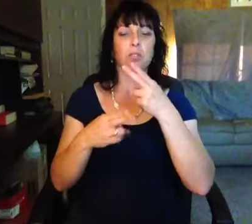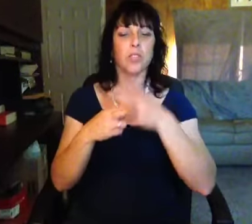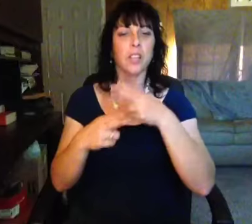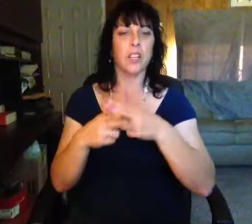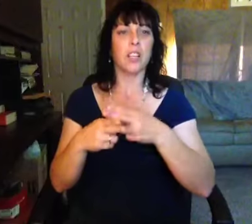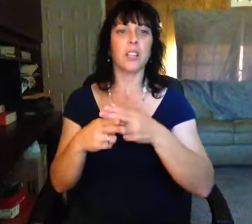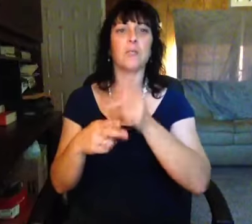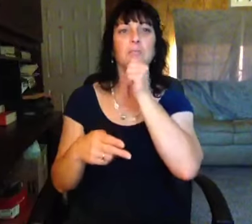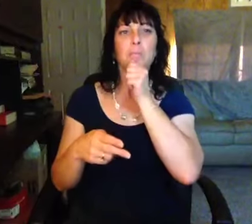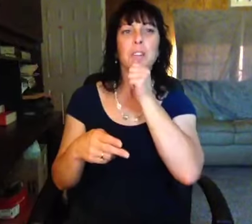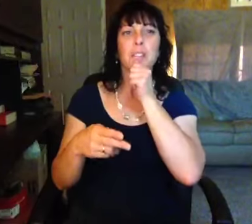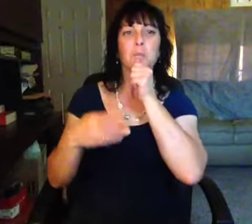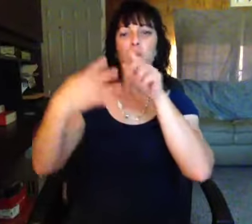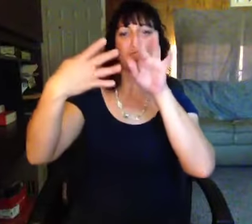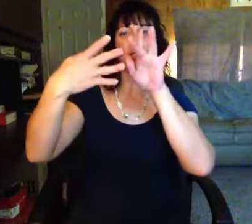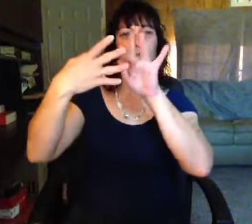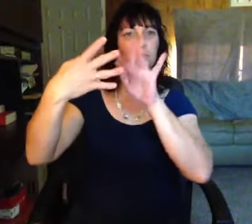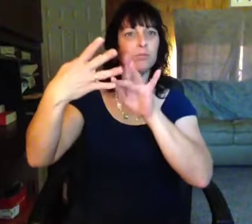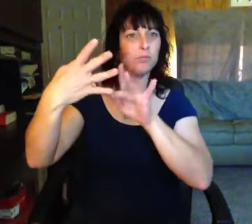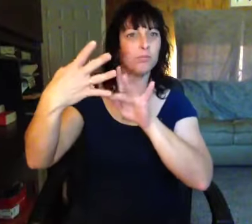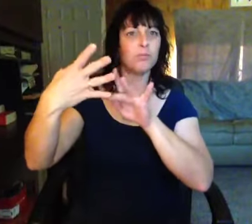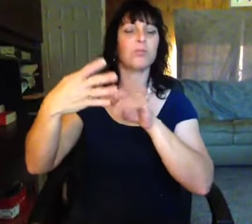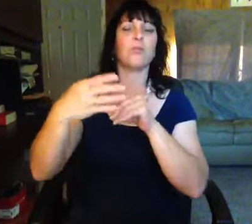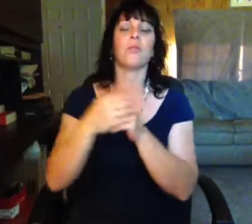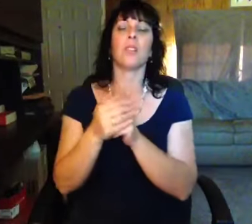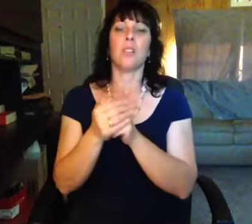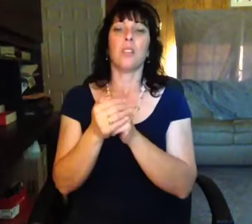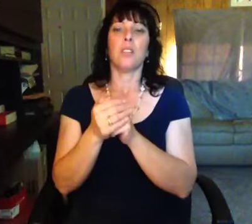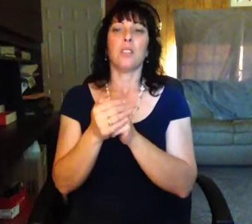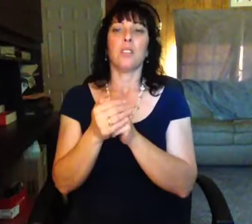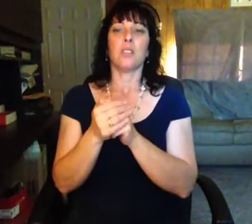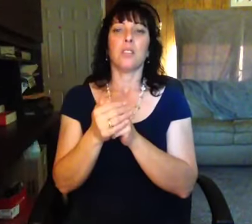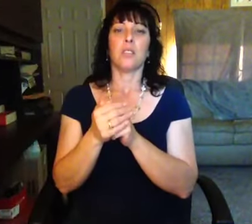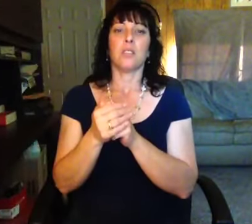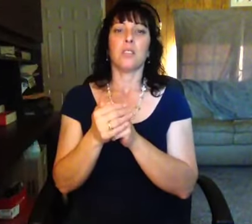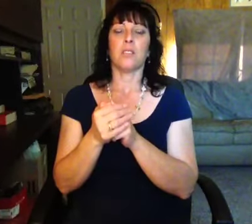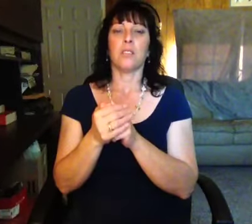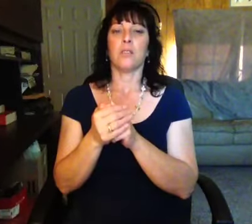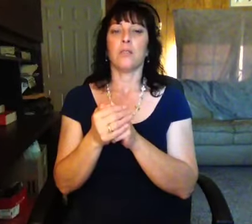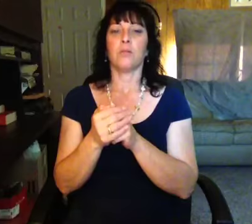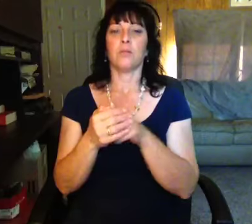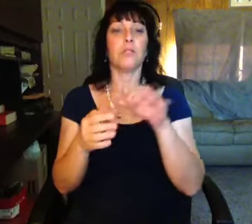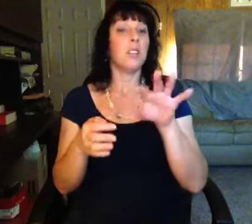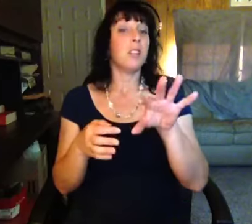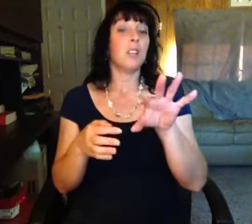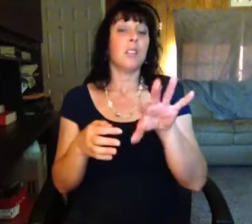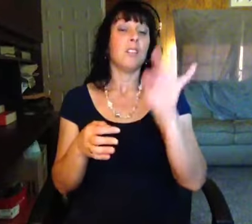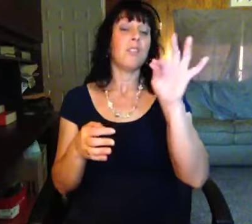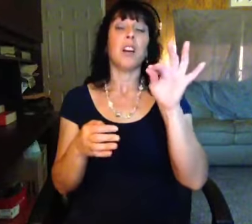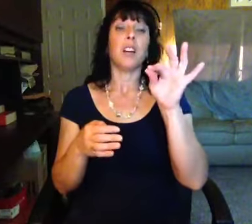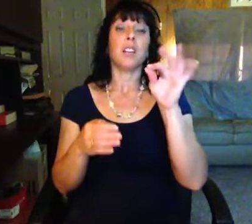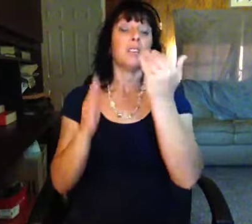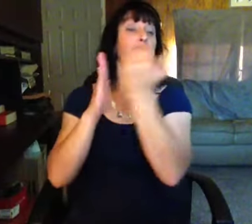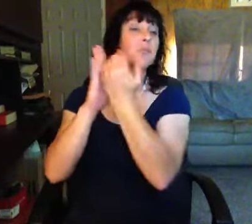on Thursday, look on Edmodo, find out what the link's going to be for that evening, watch it,